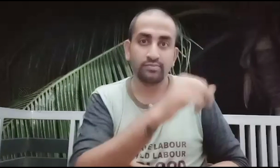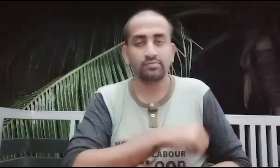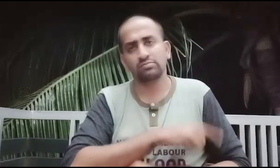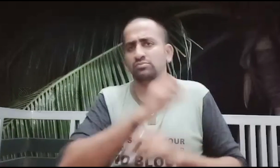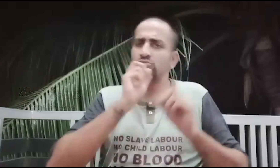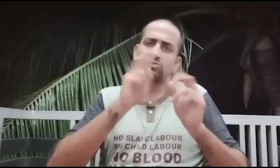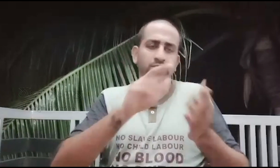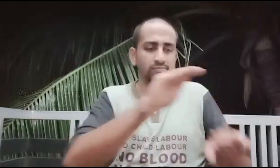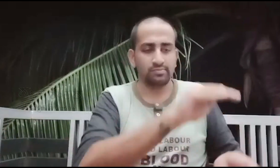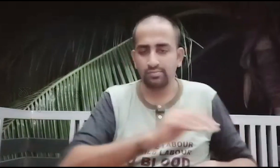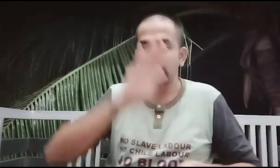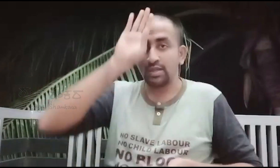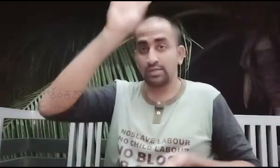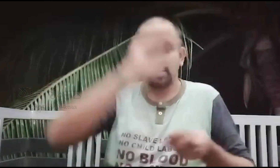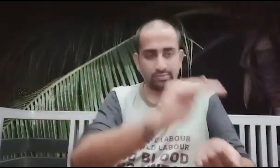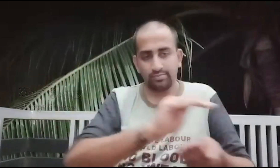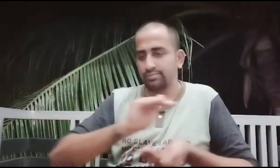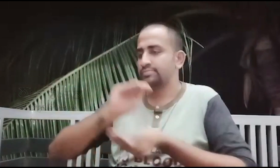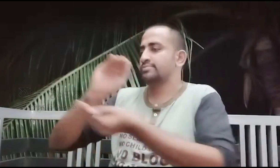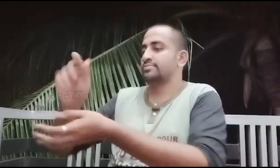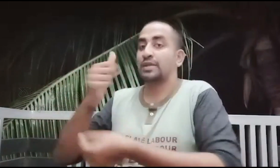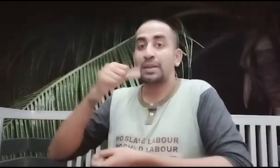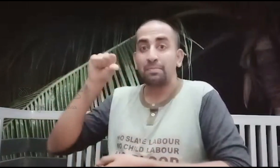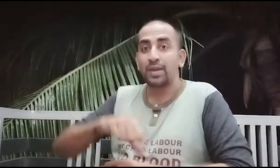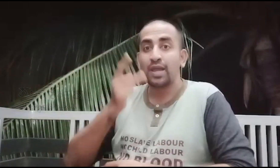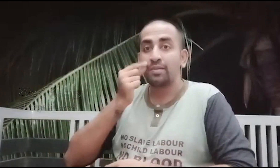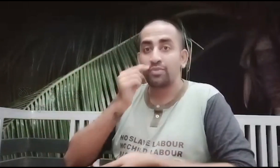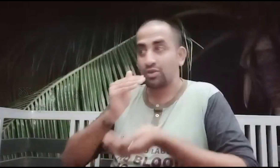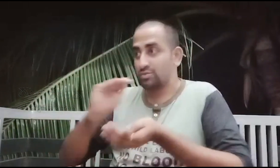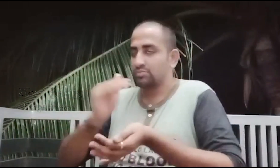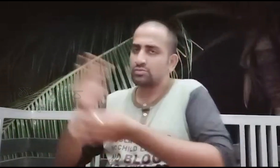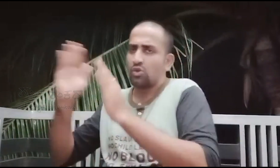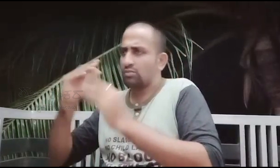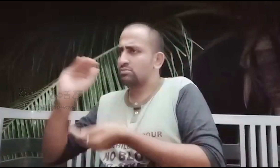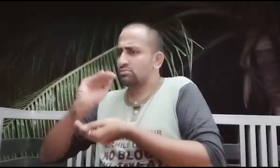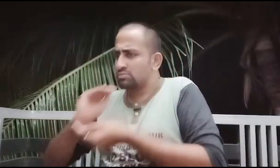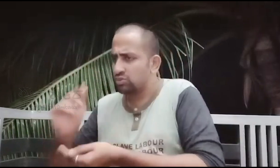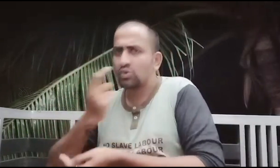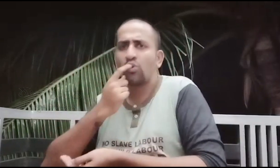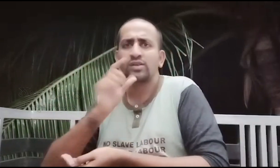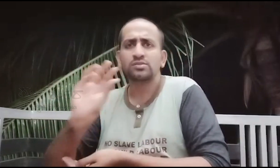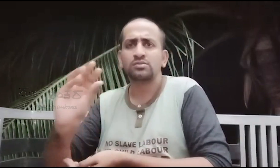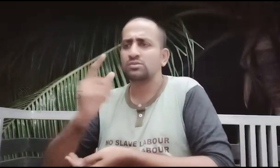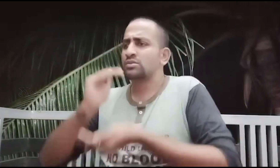I'm sure that there's proof that this duck gives golden eggs." The madman took it home